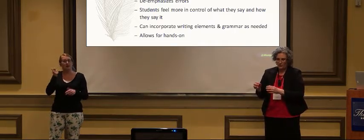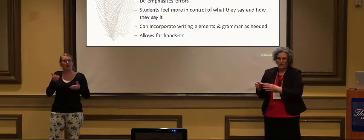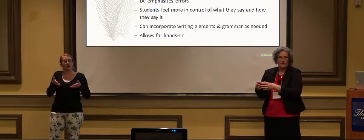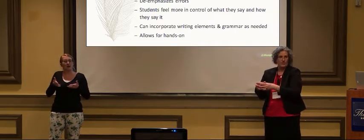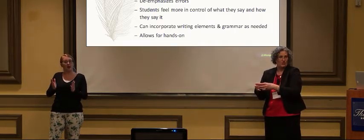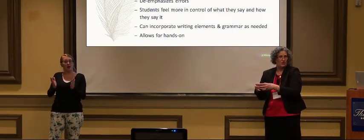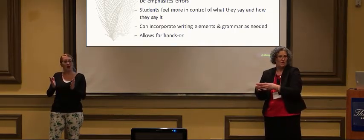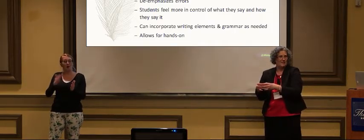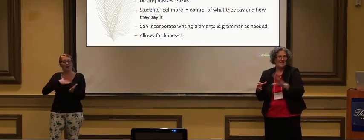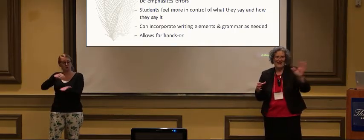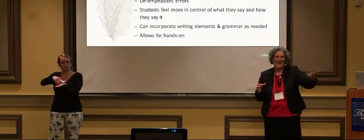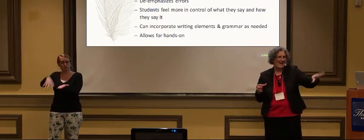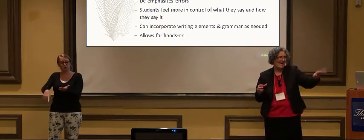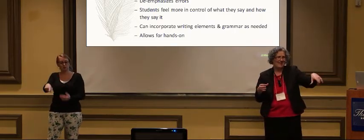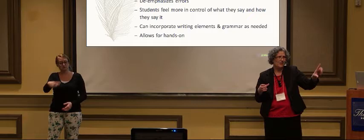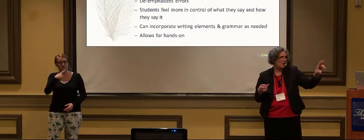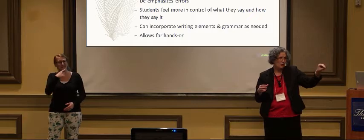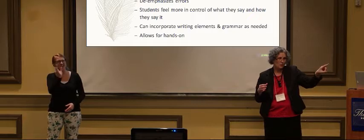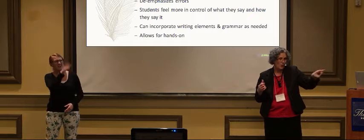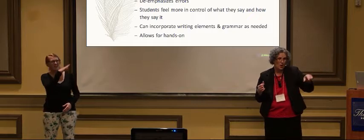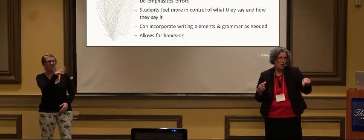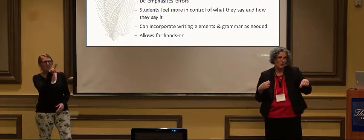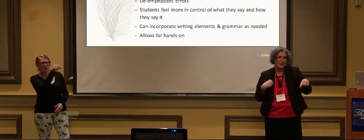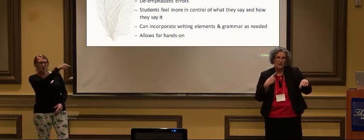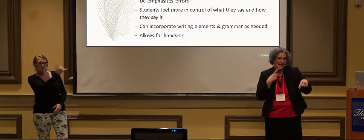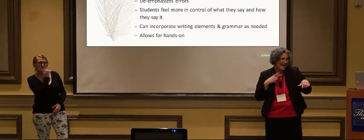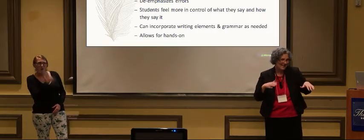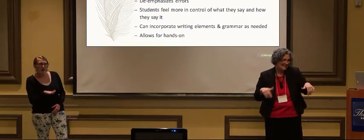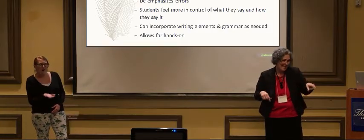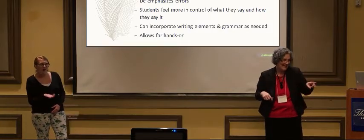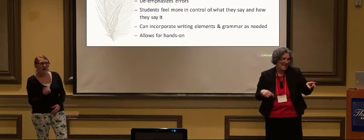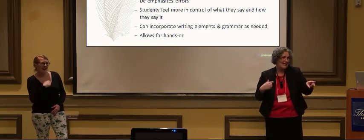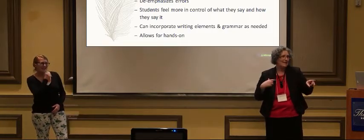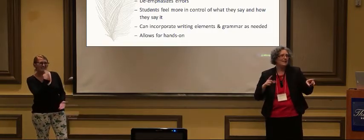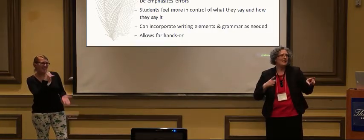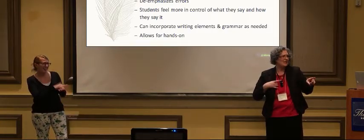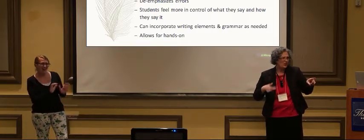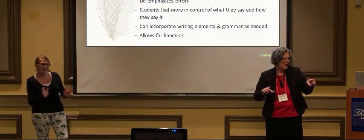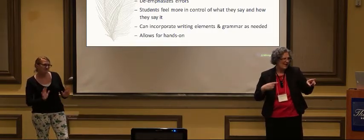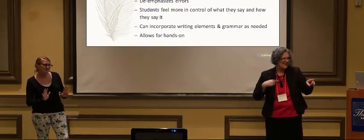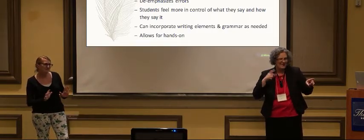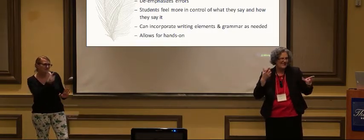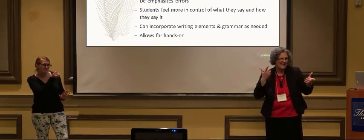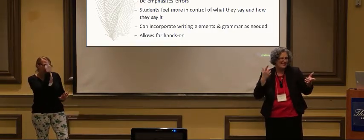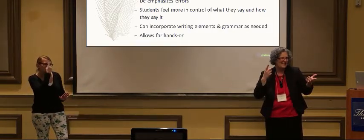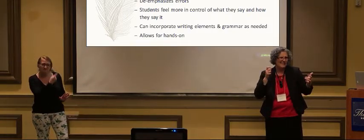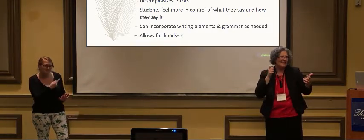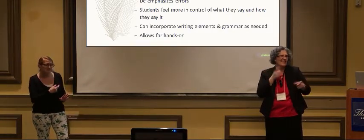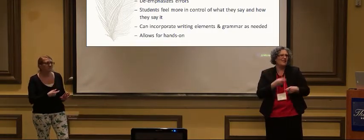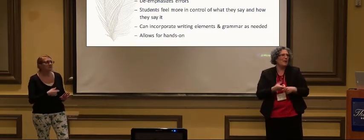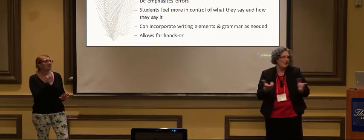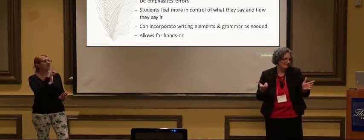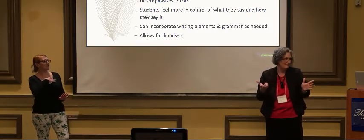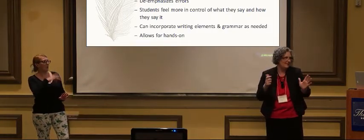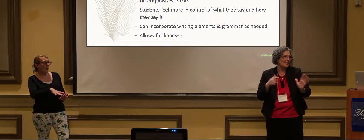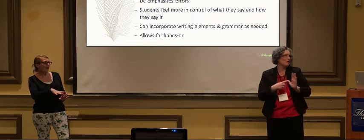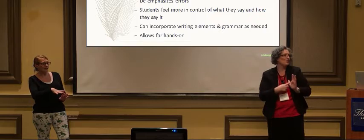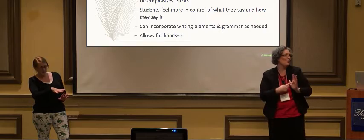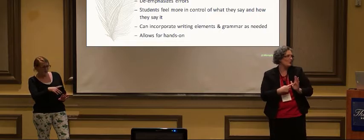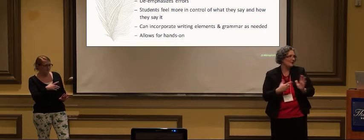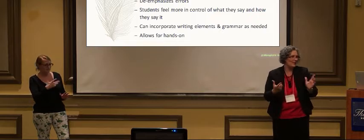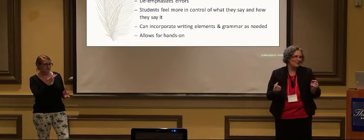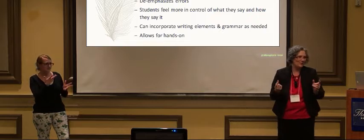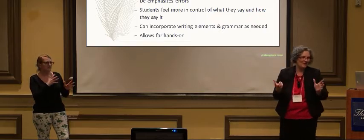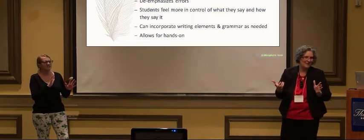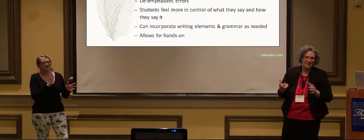allowed for my student to say, hey, no, you're wrong. I didn't say that. And I don't like it. That's not right. That's not a